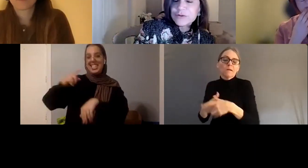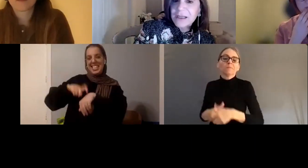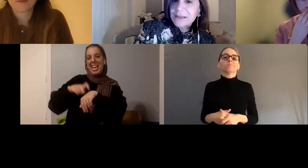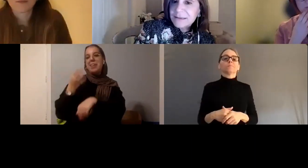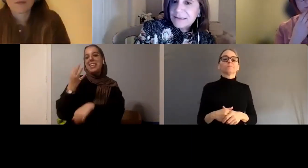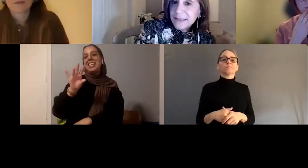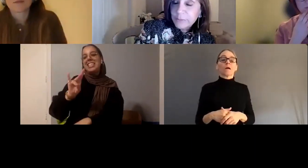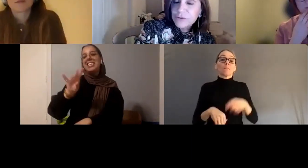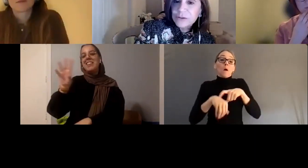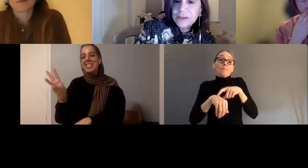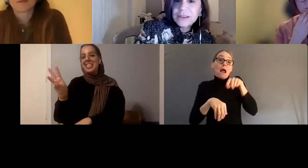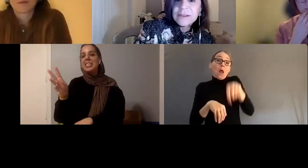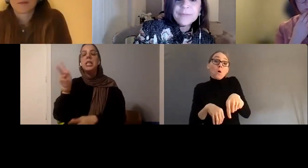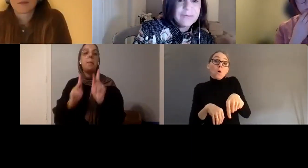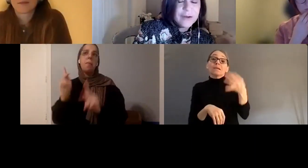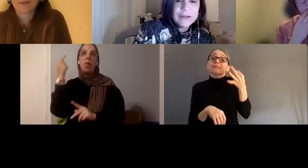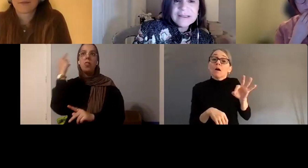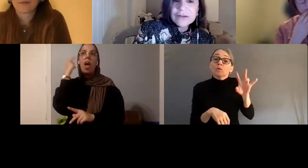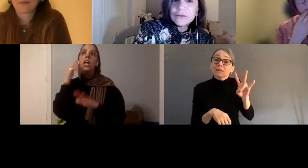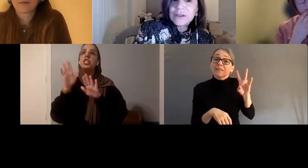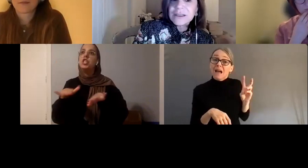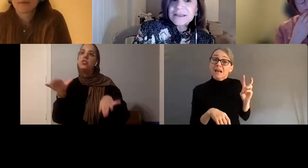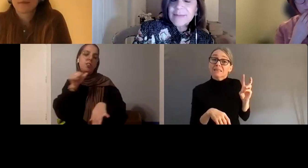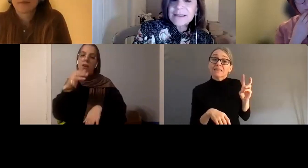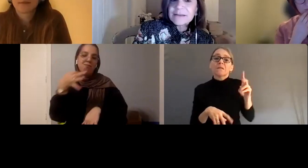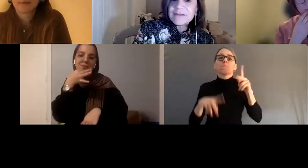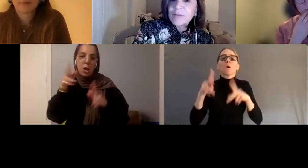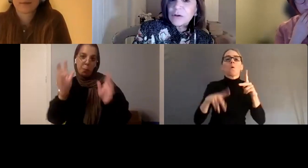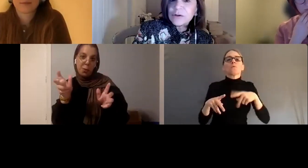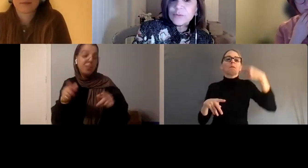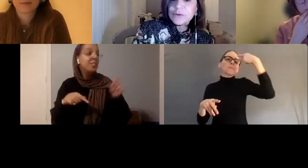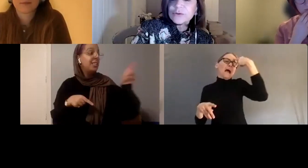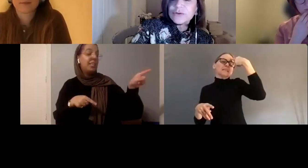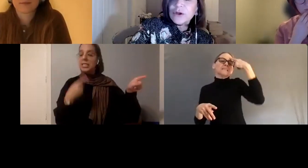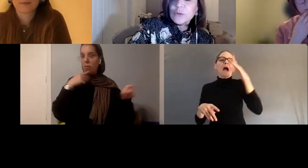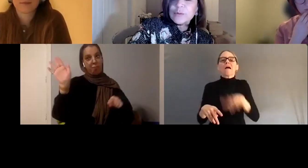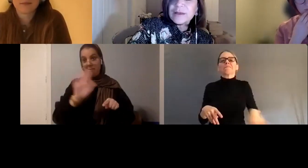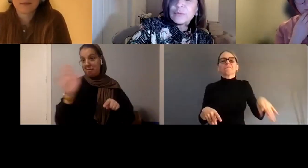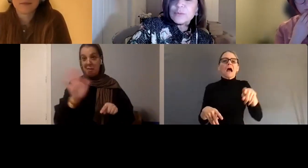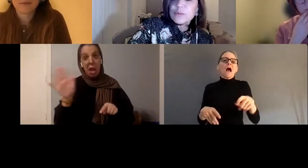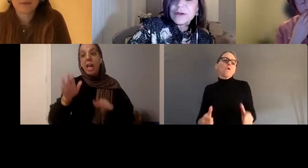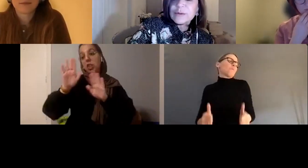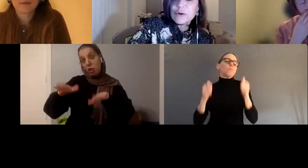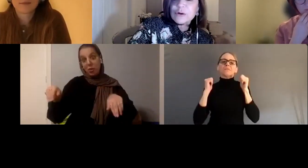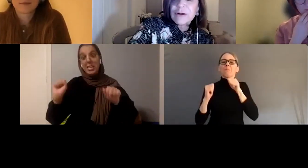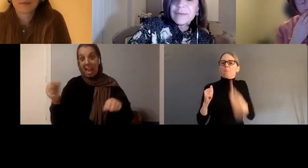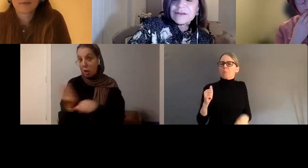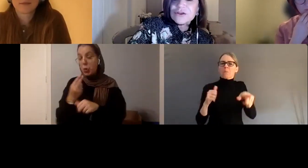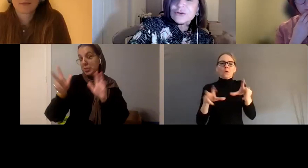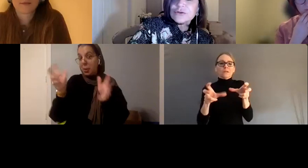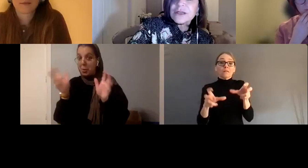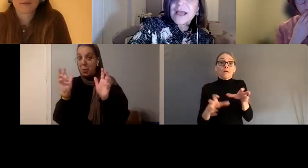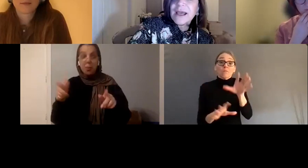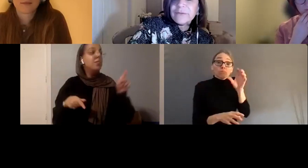computer science in his laboratory, very soon inexpensive small computers would bring programming